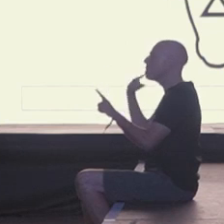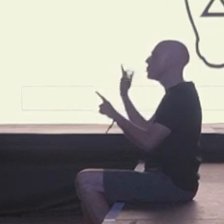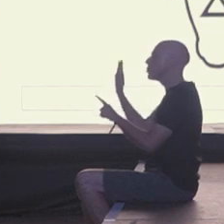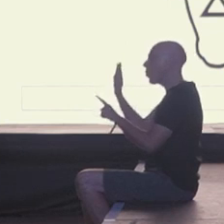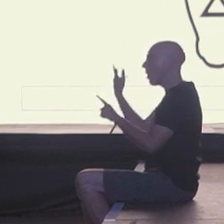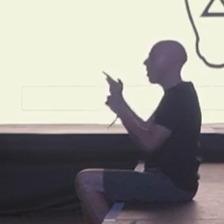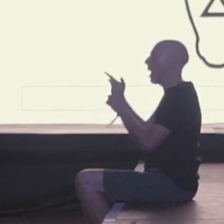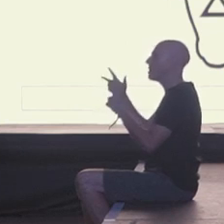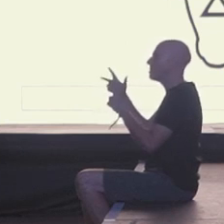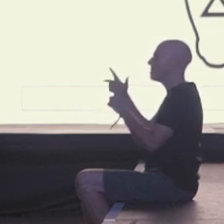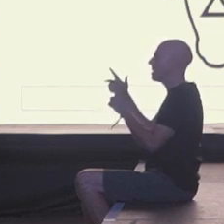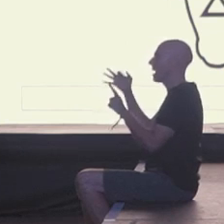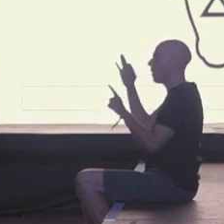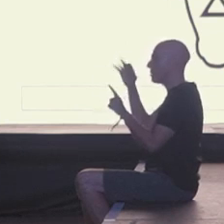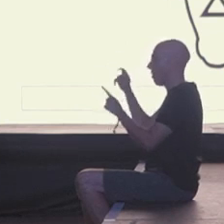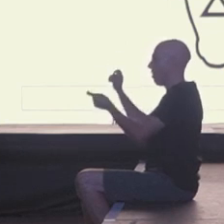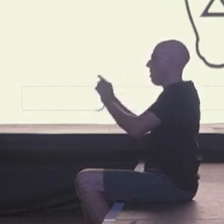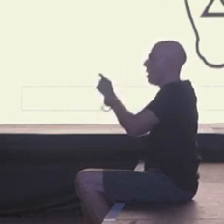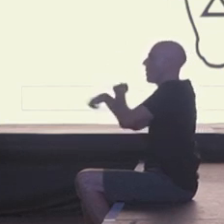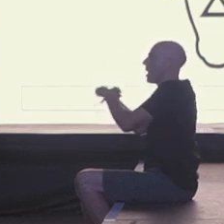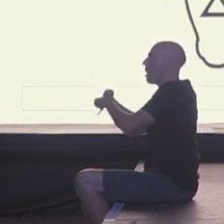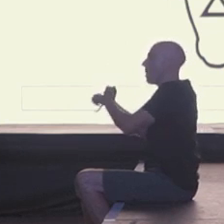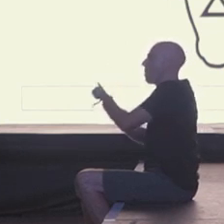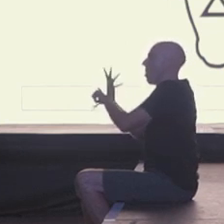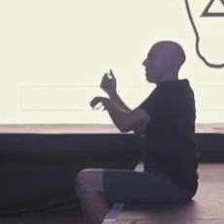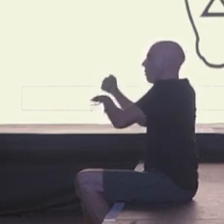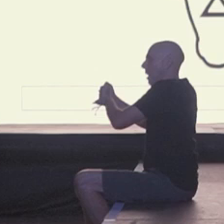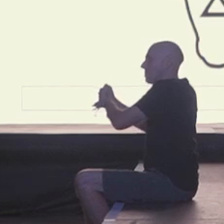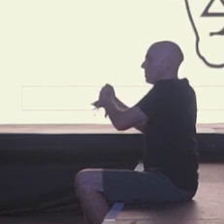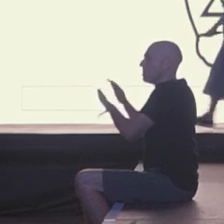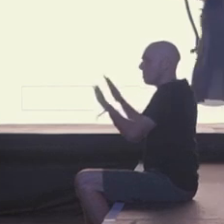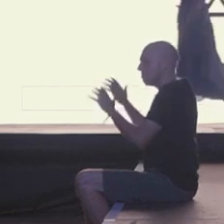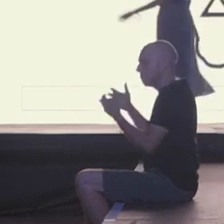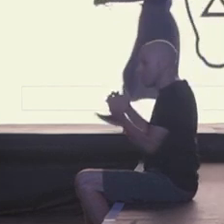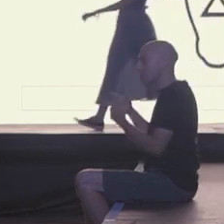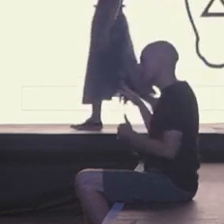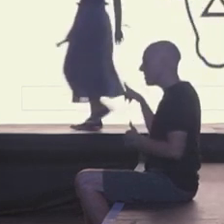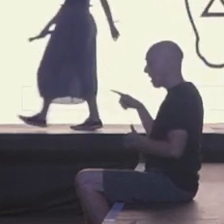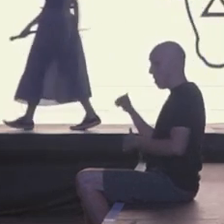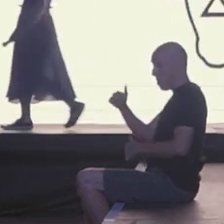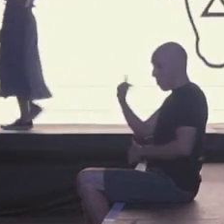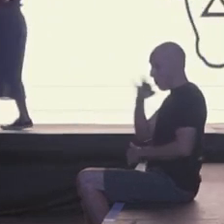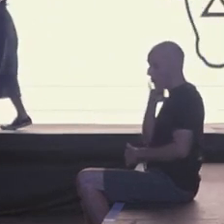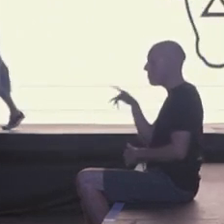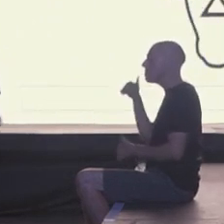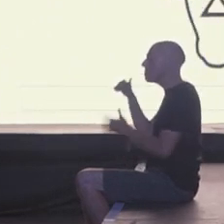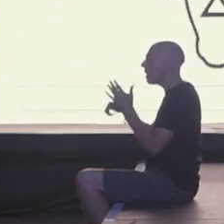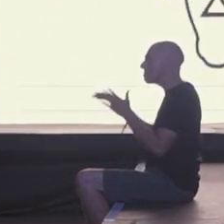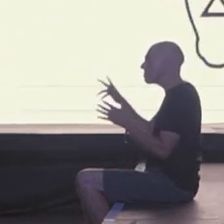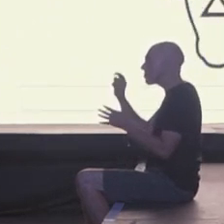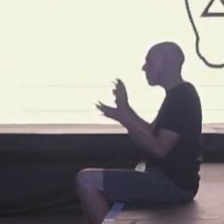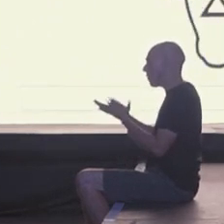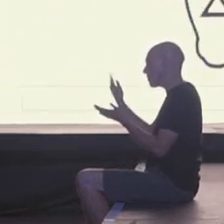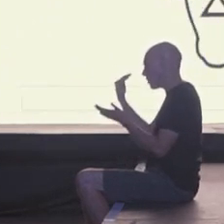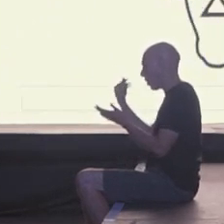This one is for you. Great question. So this campaign, we started in October last year.